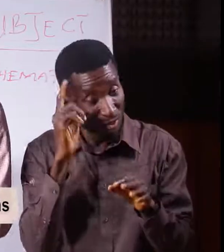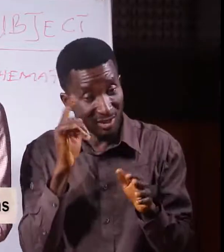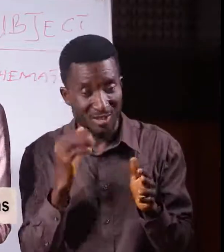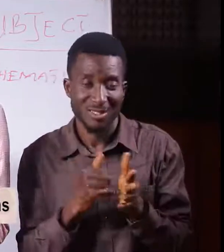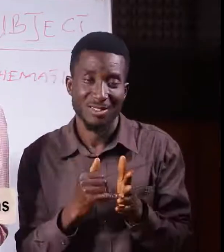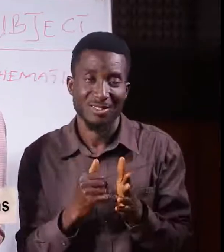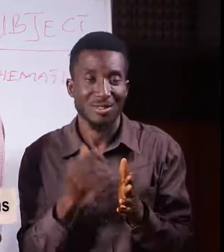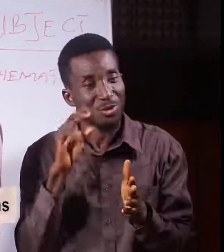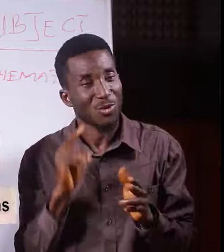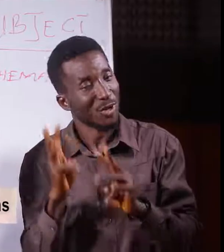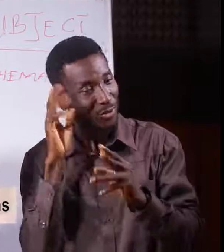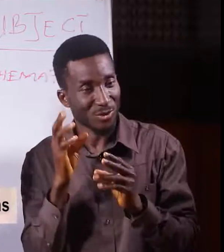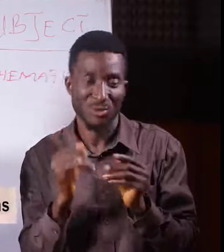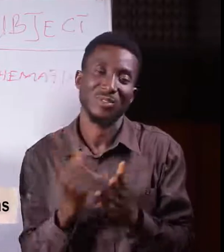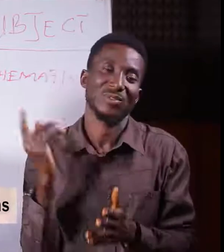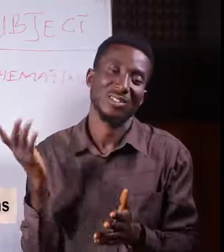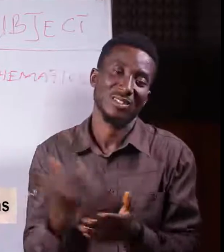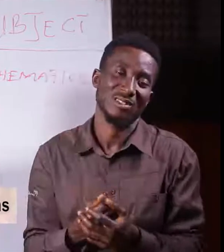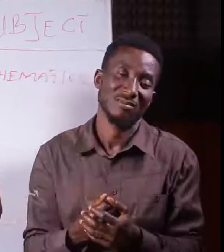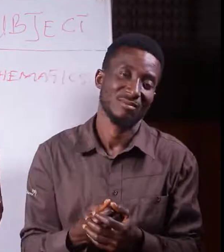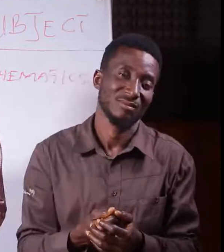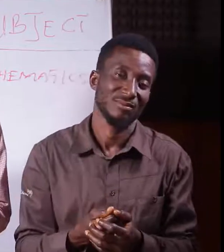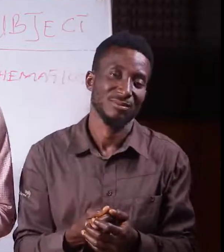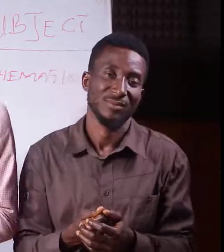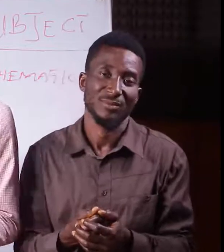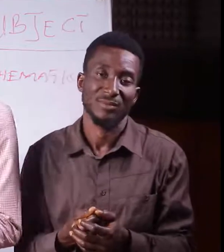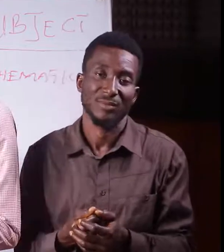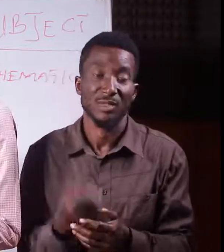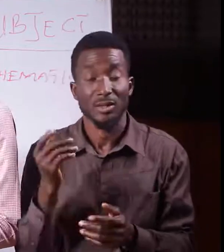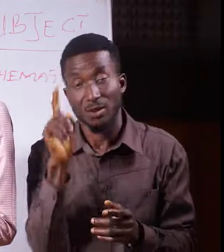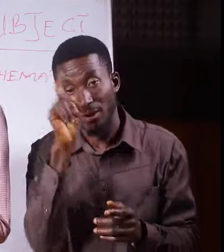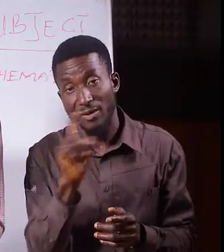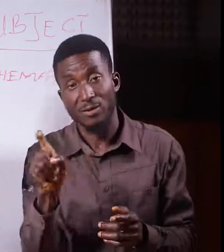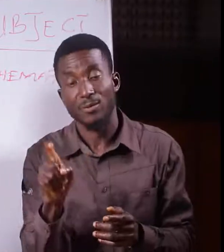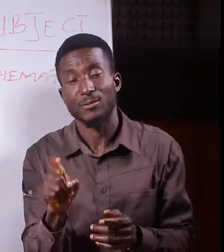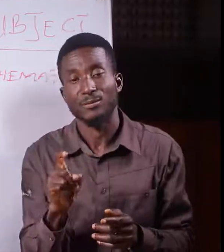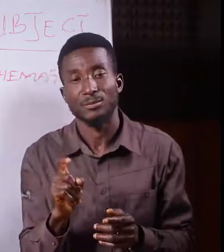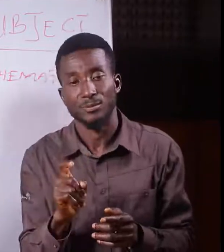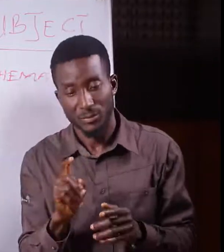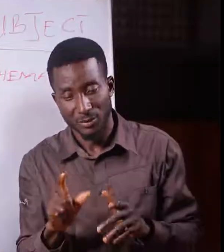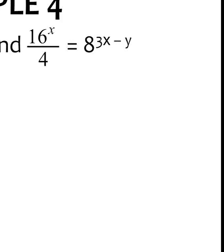is no how you can solve equations like this. Therefore, let's go further.